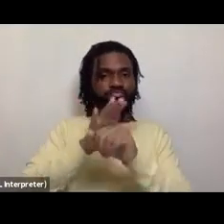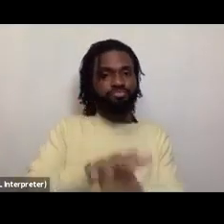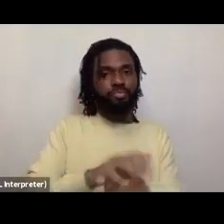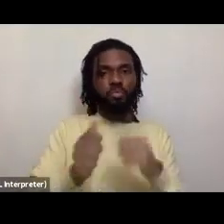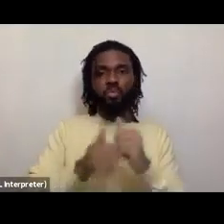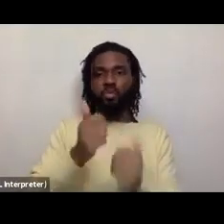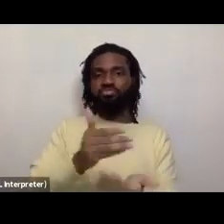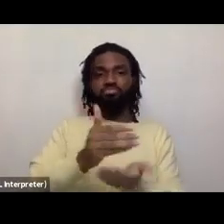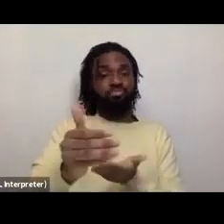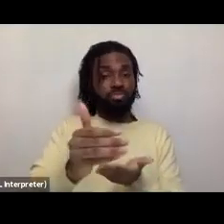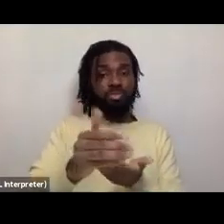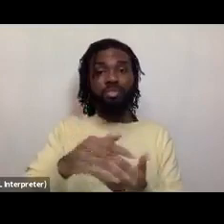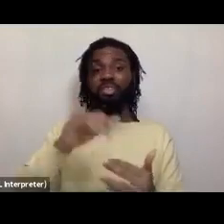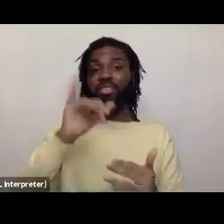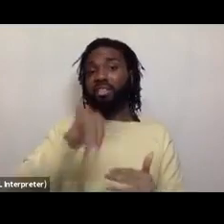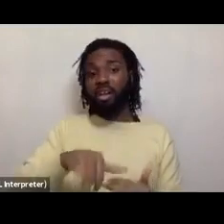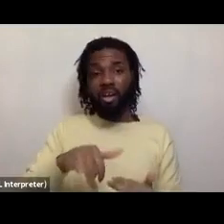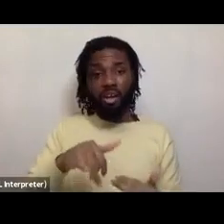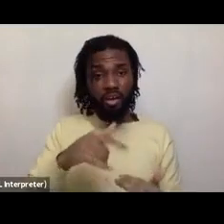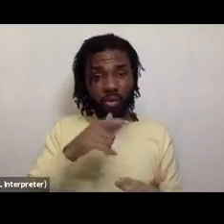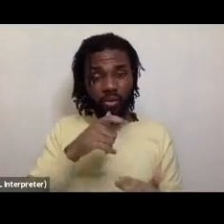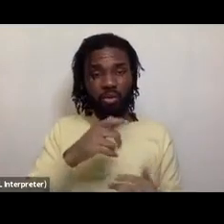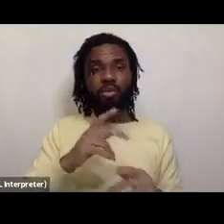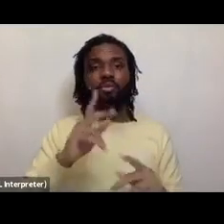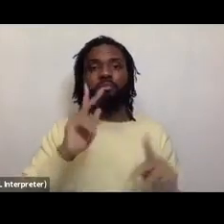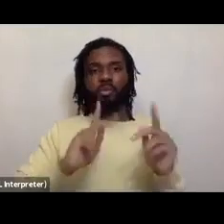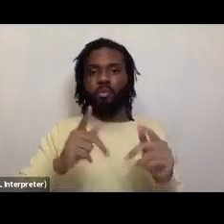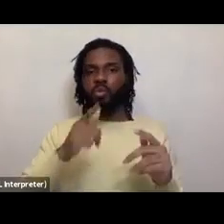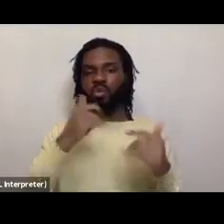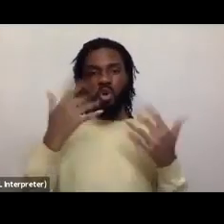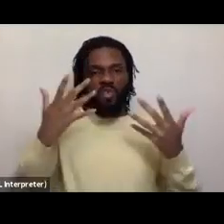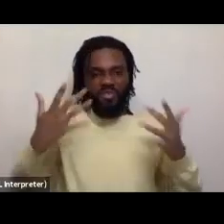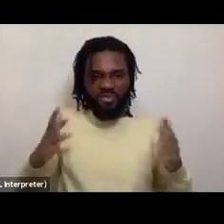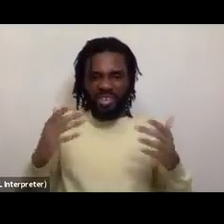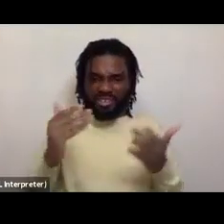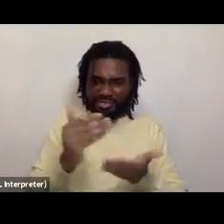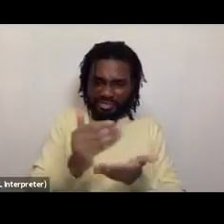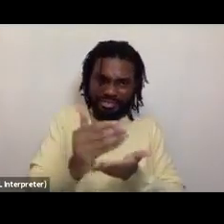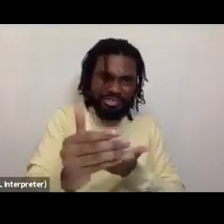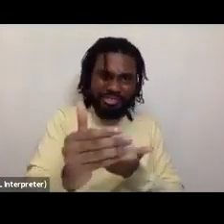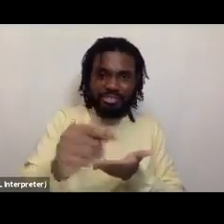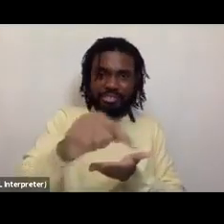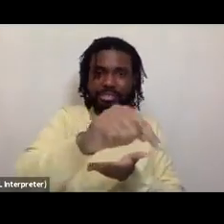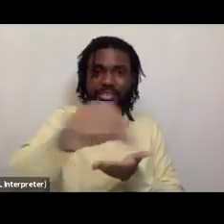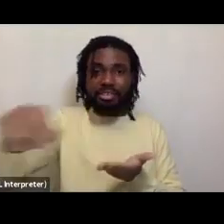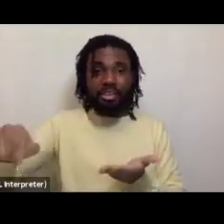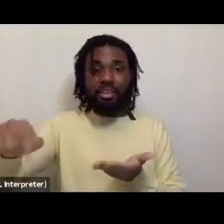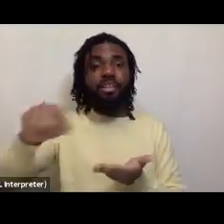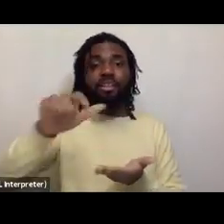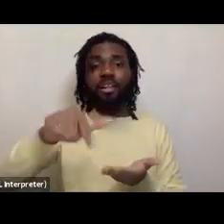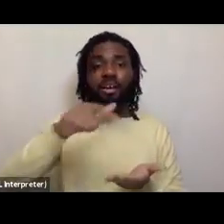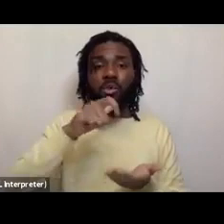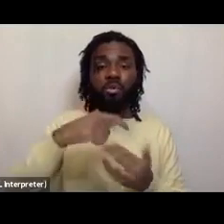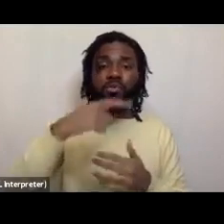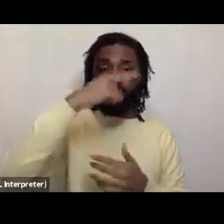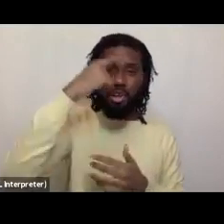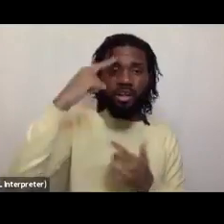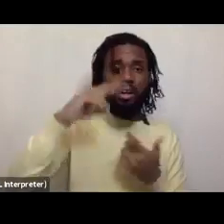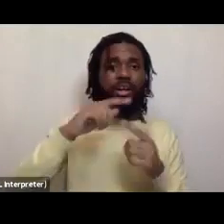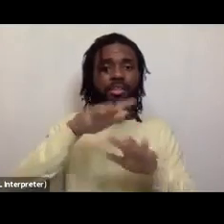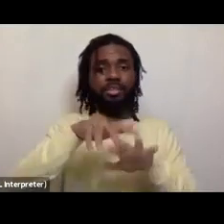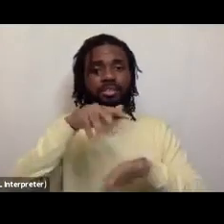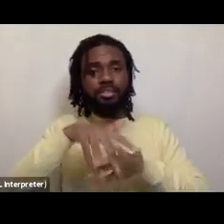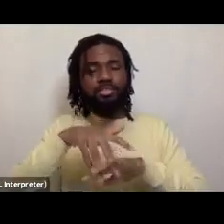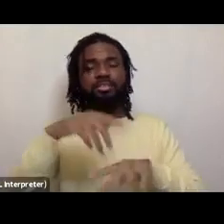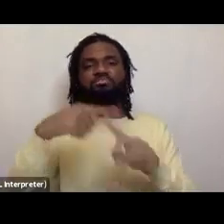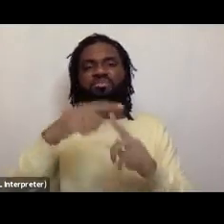be people who exist at the nexus of those systems, namely Black, Indigenous, and other people of